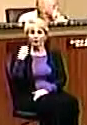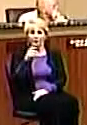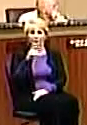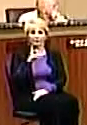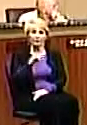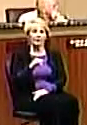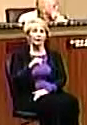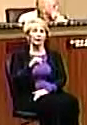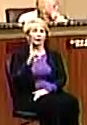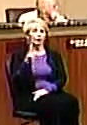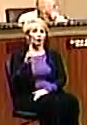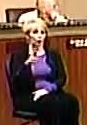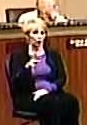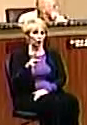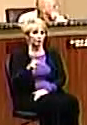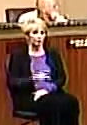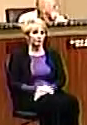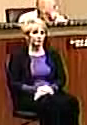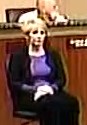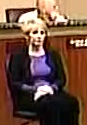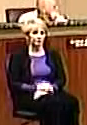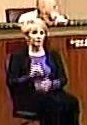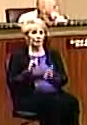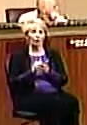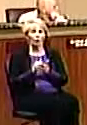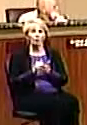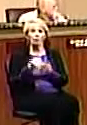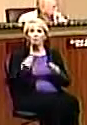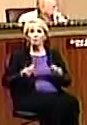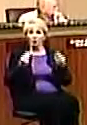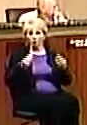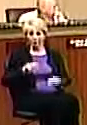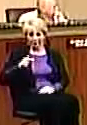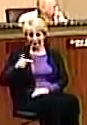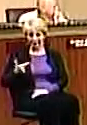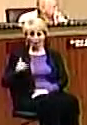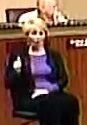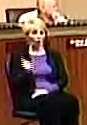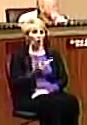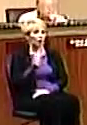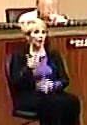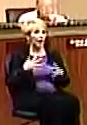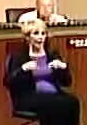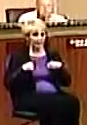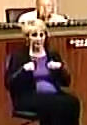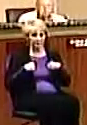Sandy, Clerk. Make this a form of motion. Second. All in favor say aye. Aye.